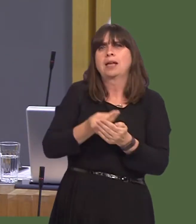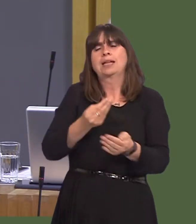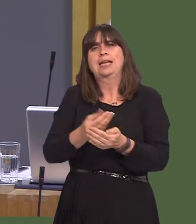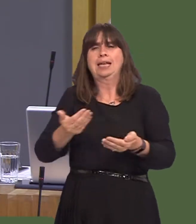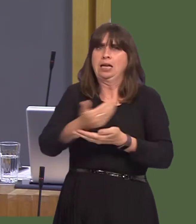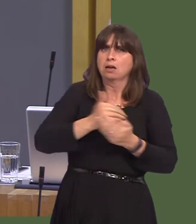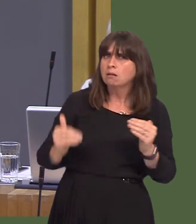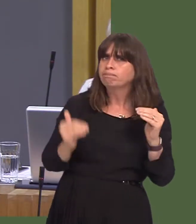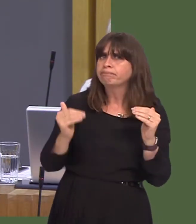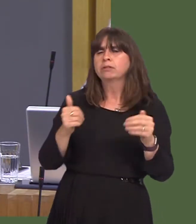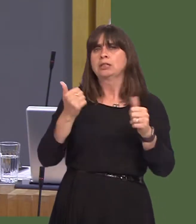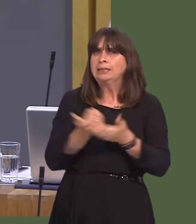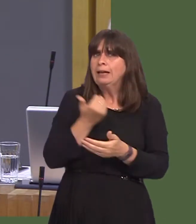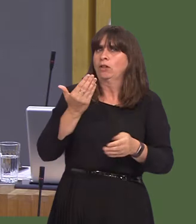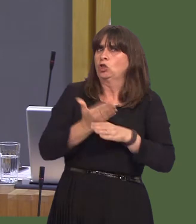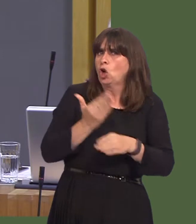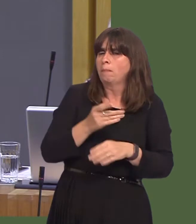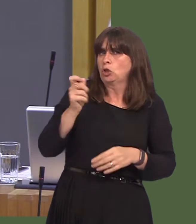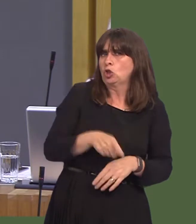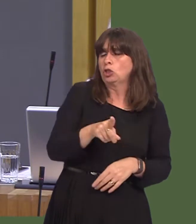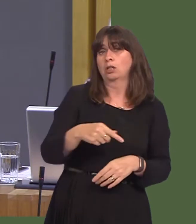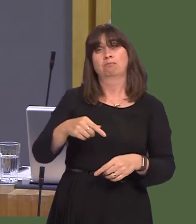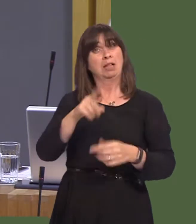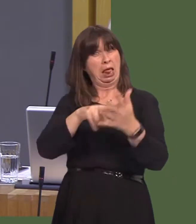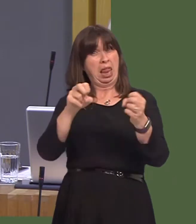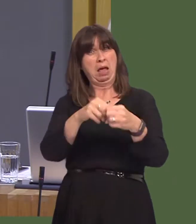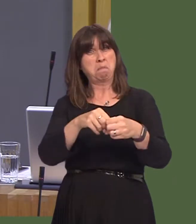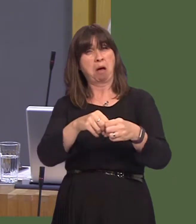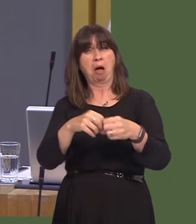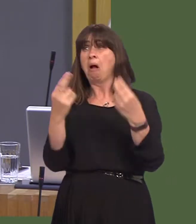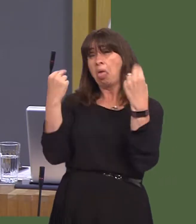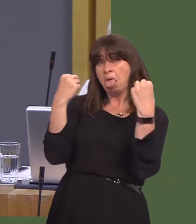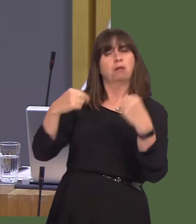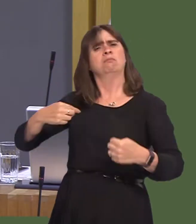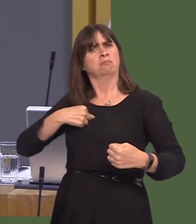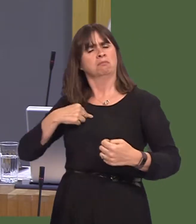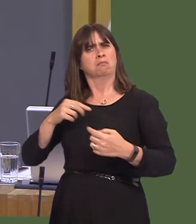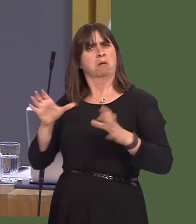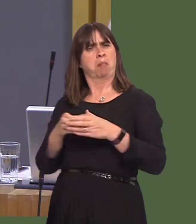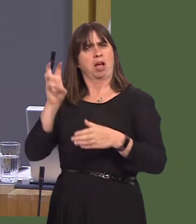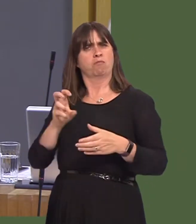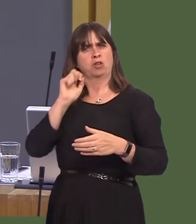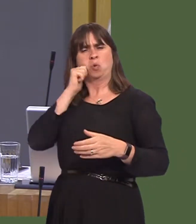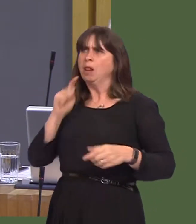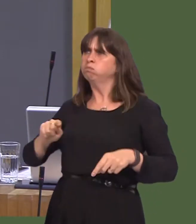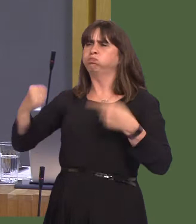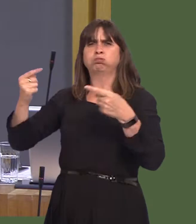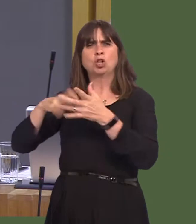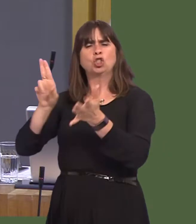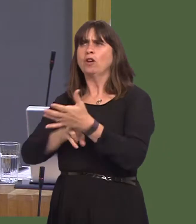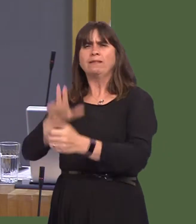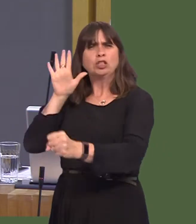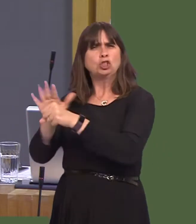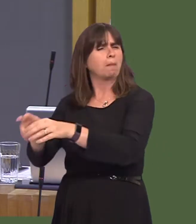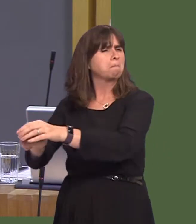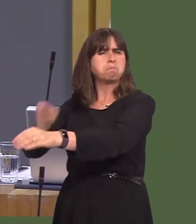the European Economic Area. Unlike Labour, we will stand up to the Tories and give it our utmost to stop an